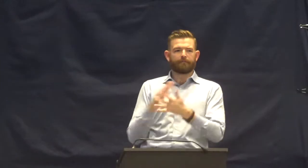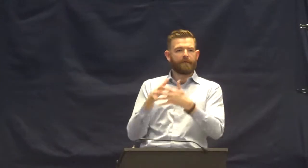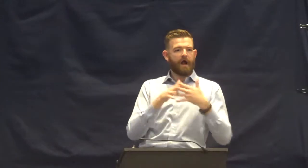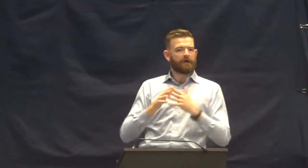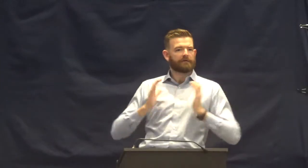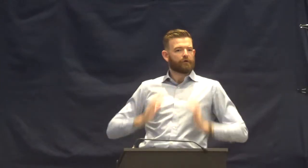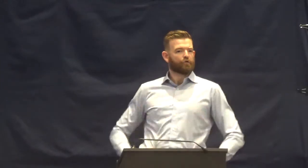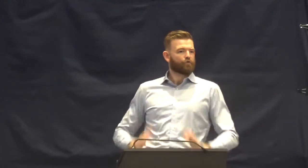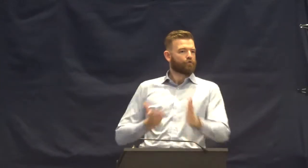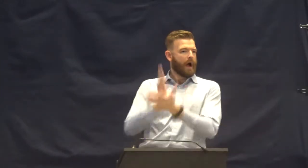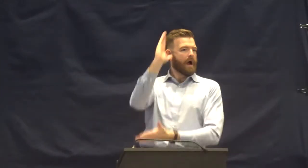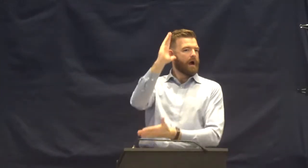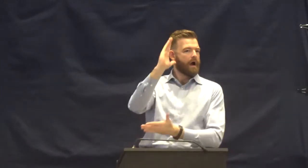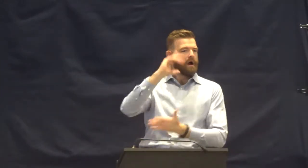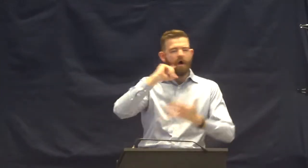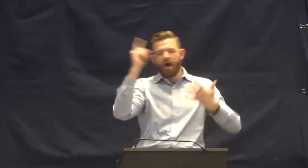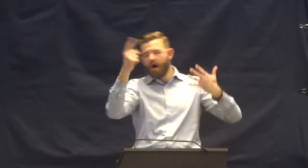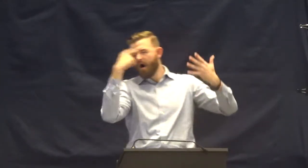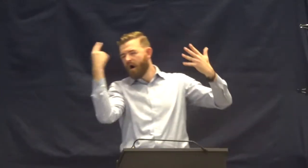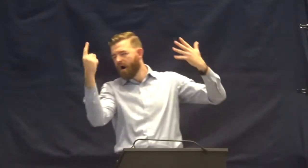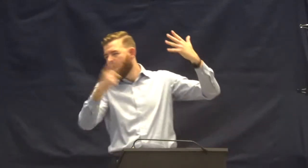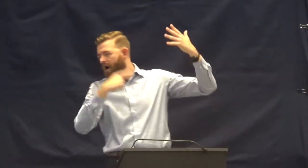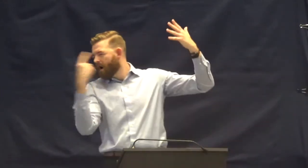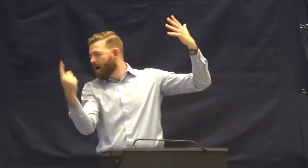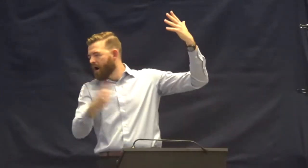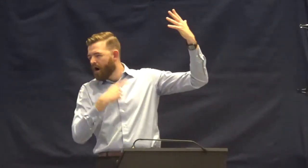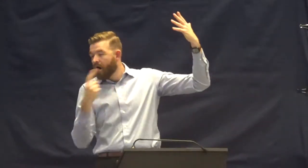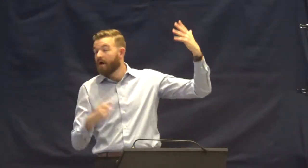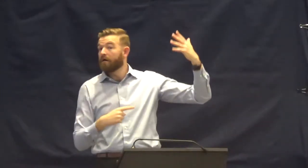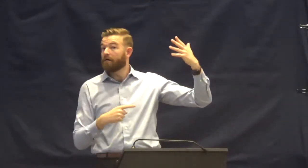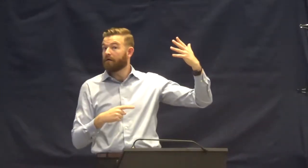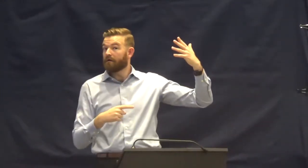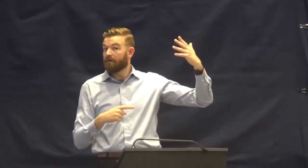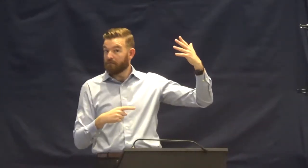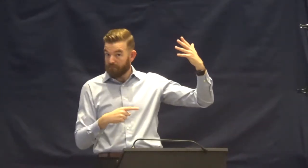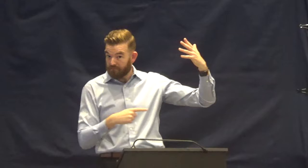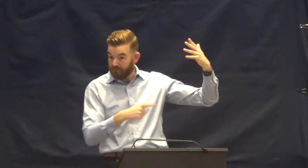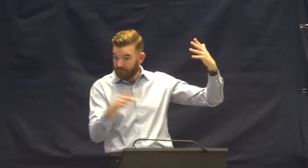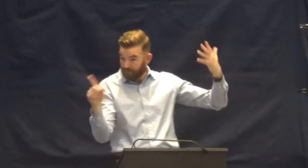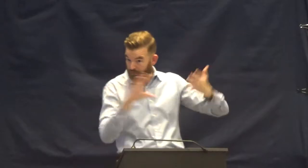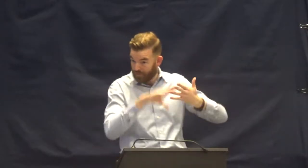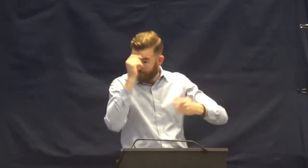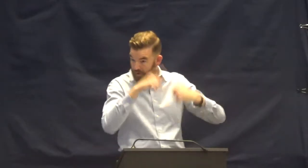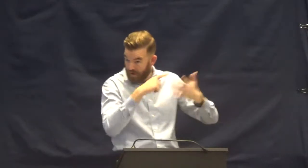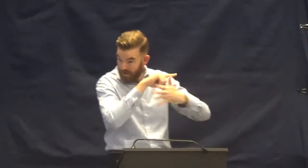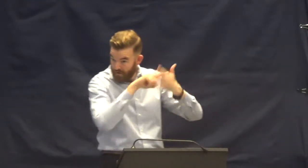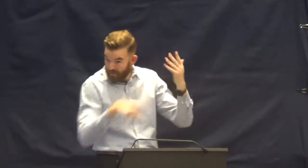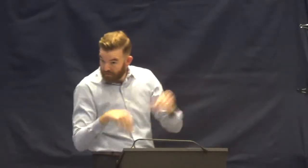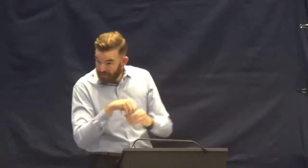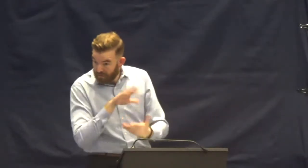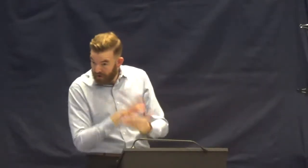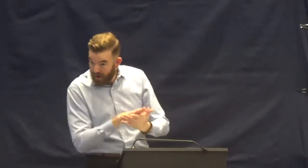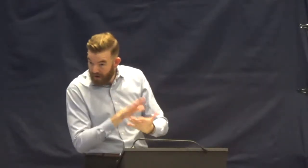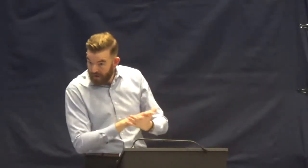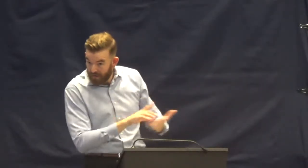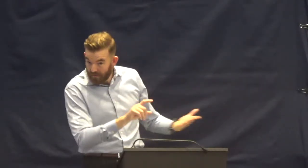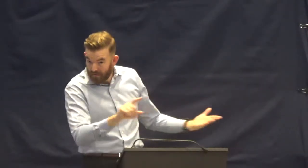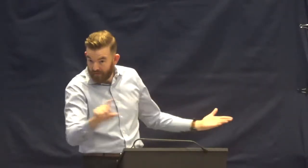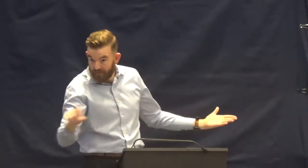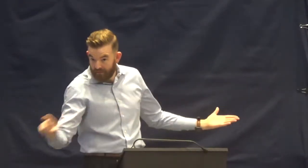because they wanted to have all the rights of any American citizen. There are stories upon stories